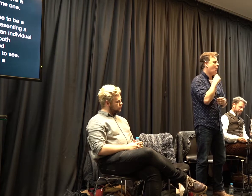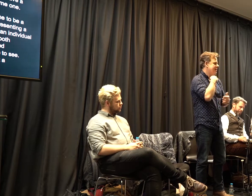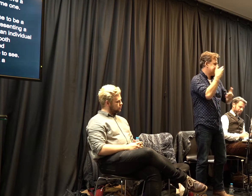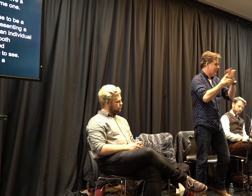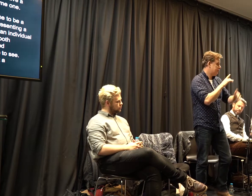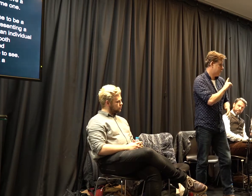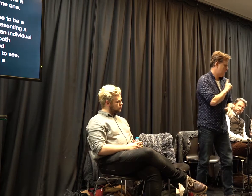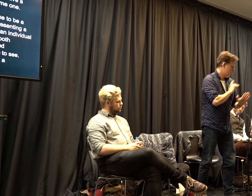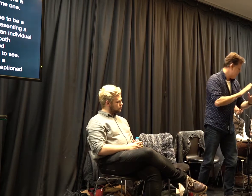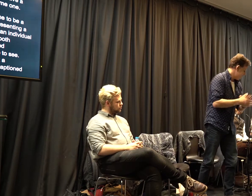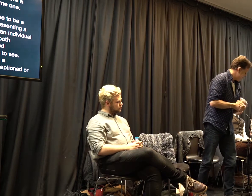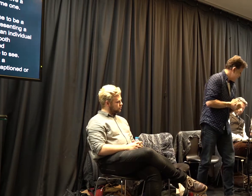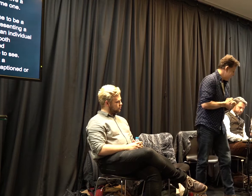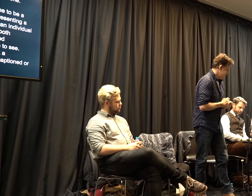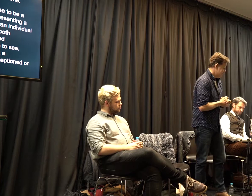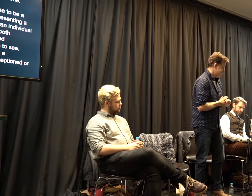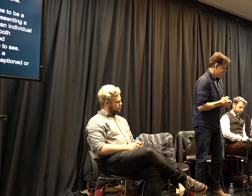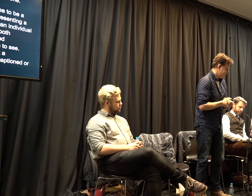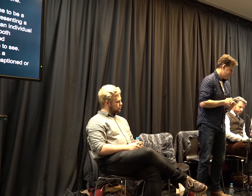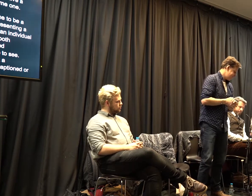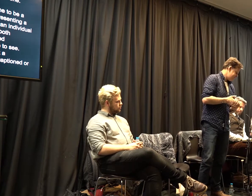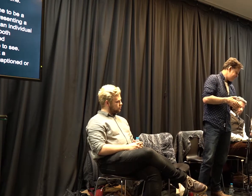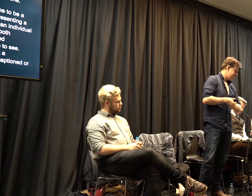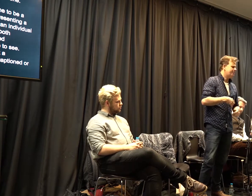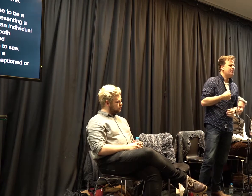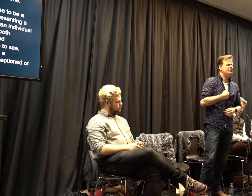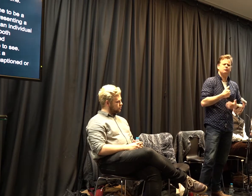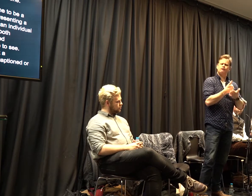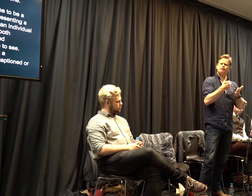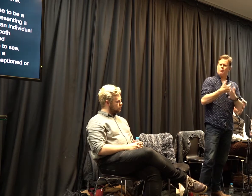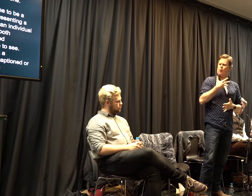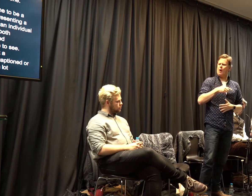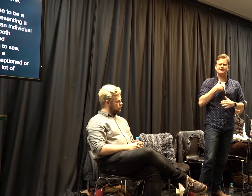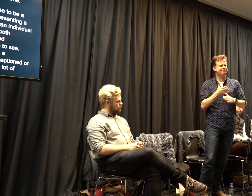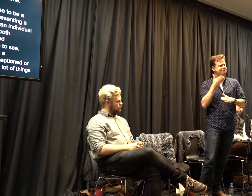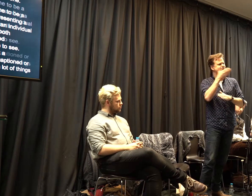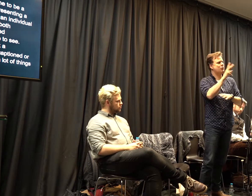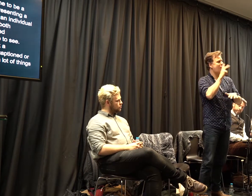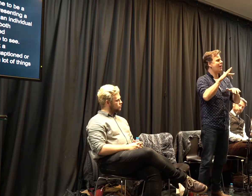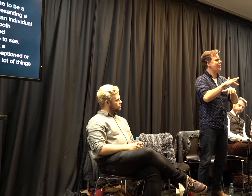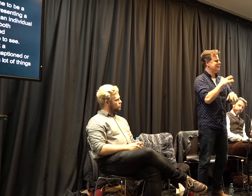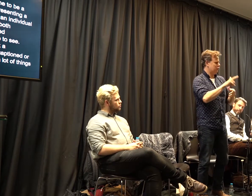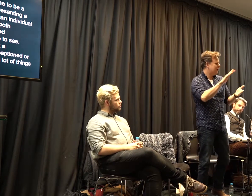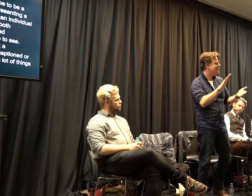integrated, when I go to choose, there's a lot of things that go through my mind.